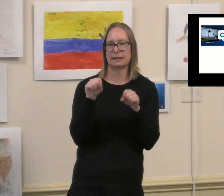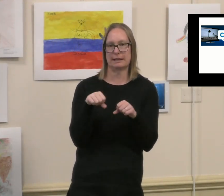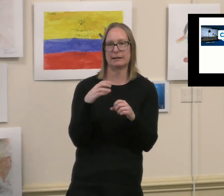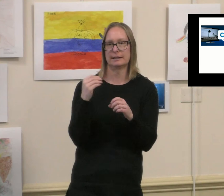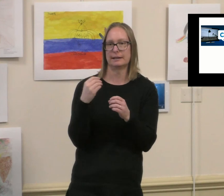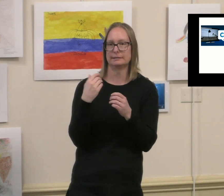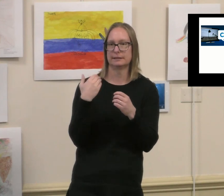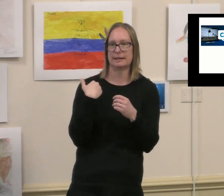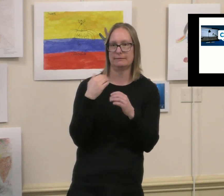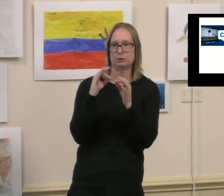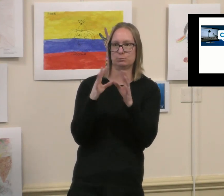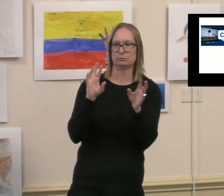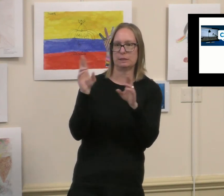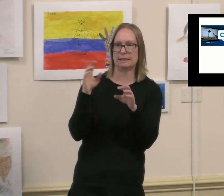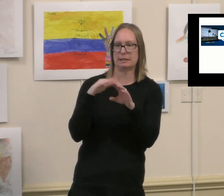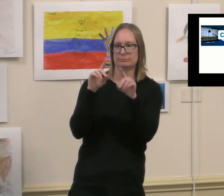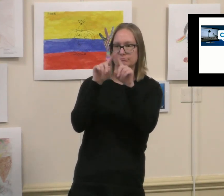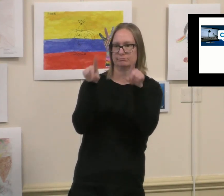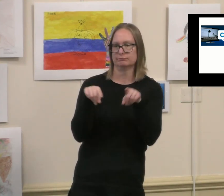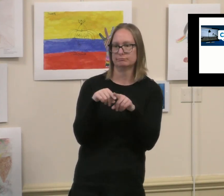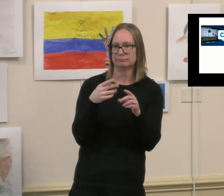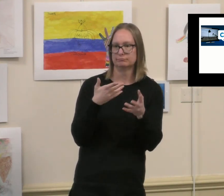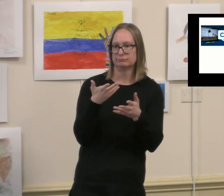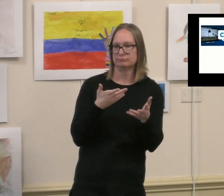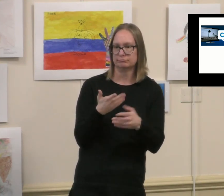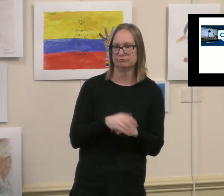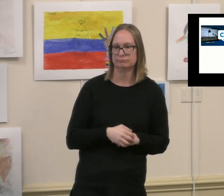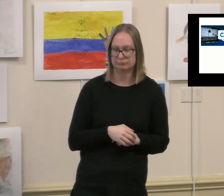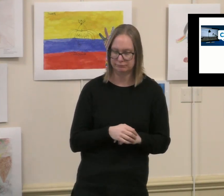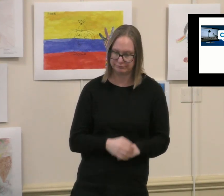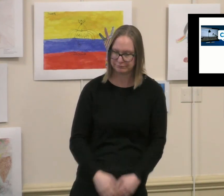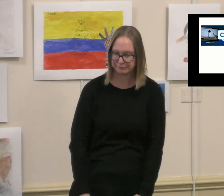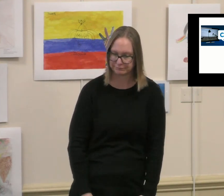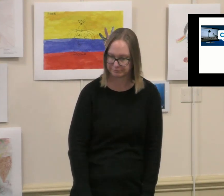screen. You can have interpreters just ready to communicate.